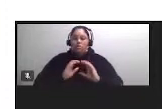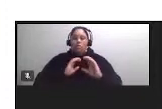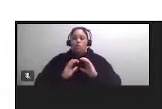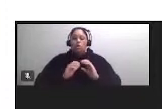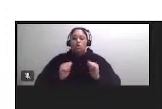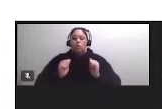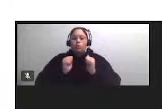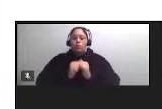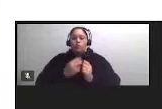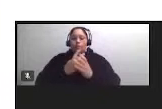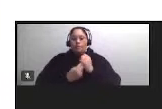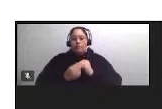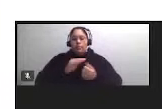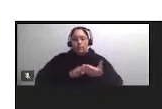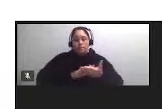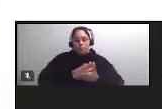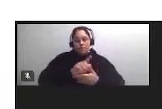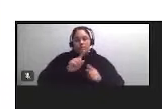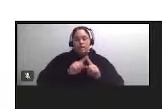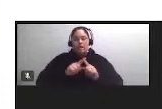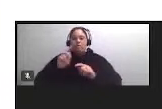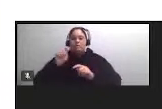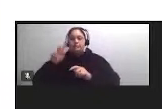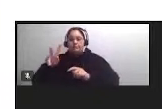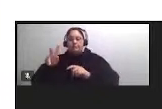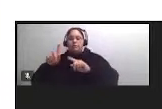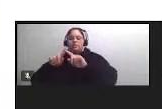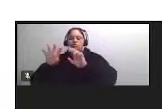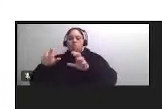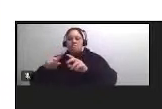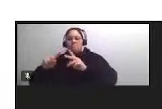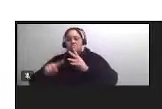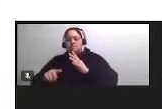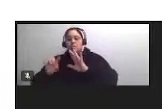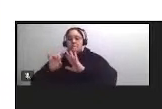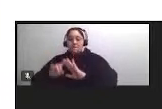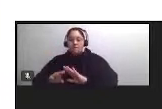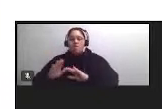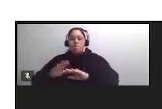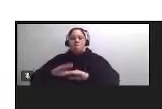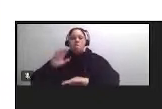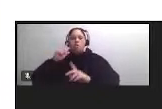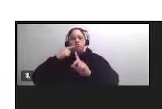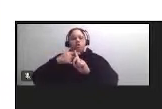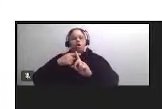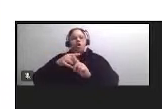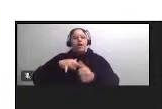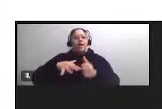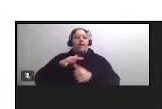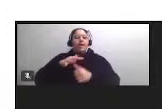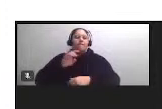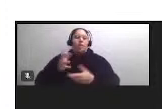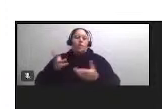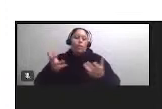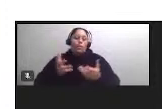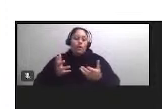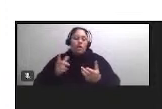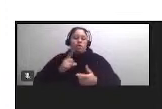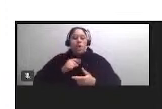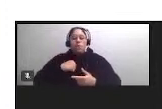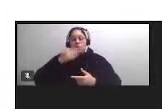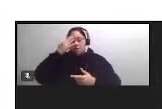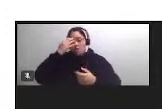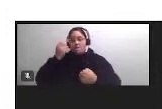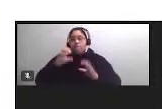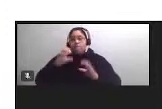communication with both print and broadcast media is often geographically targeted. So if we know that there's going